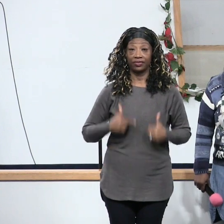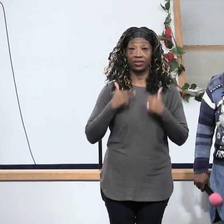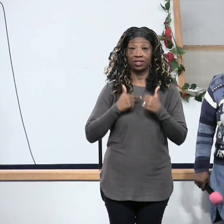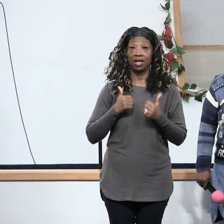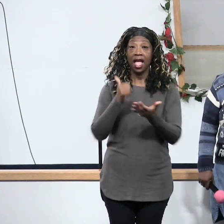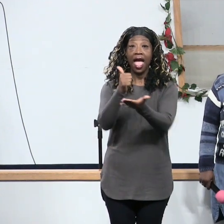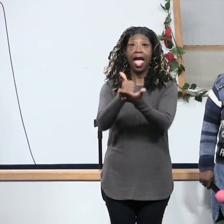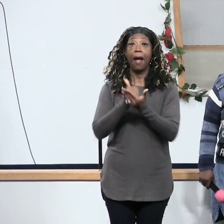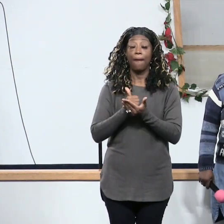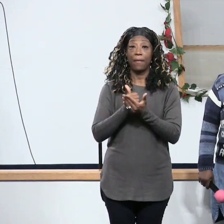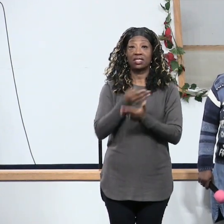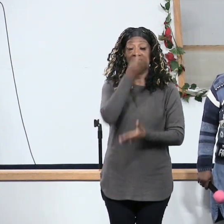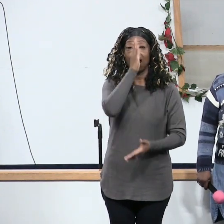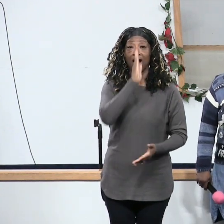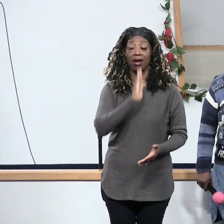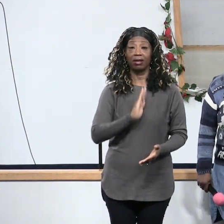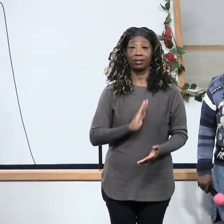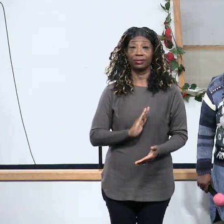Help us, dear God,